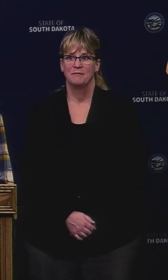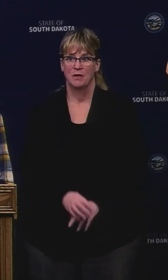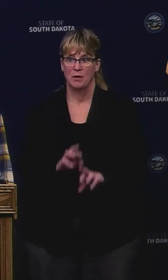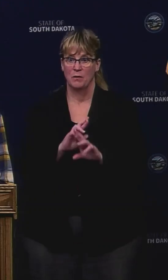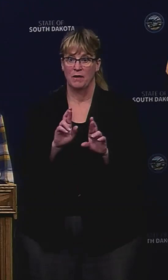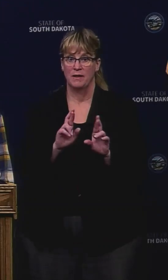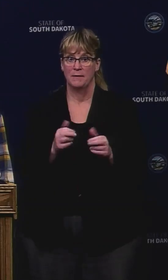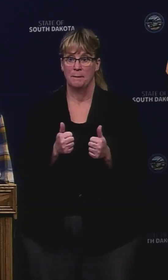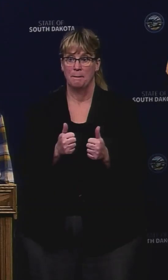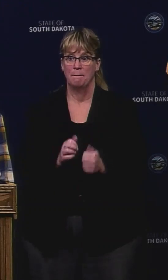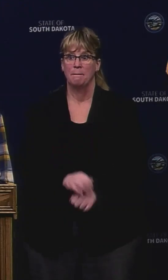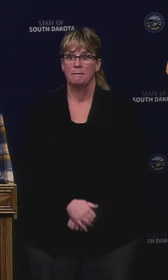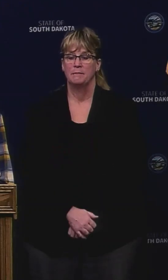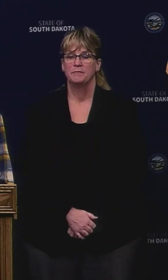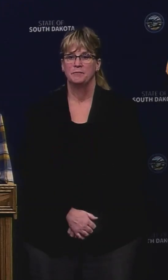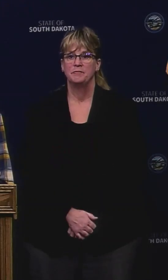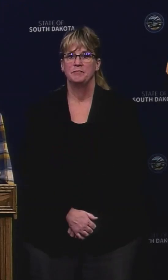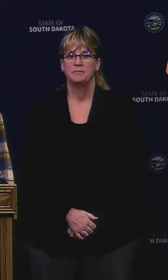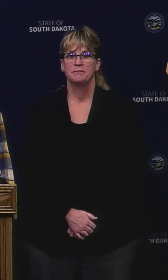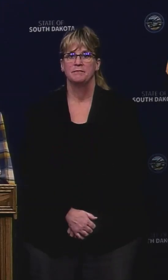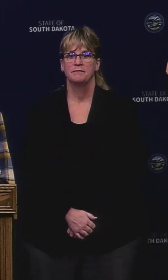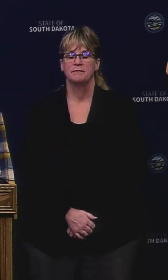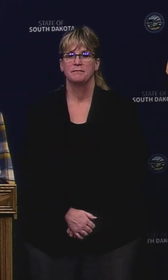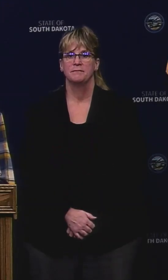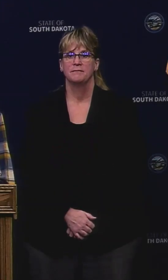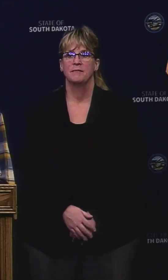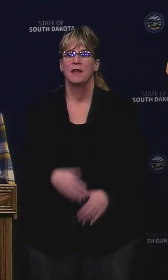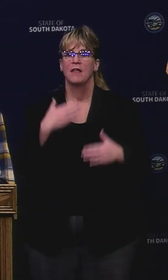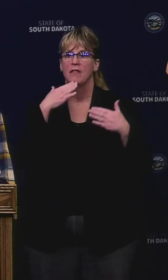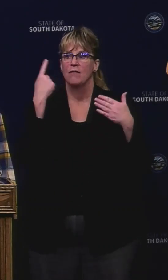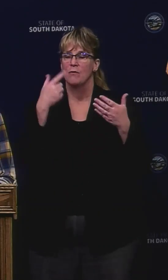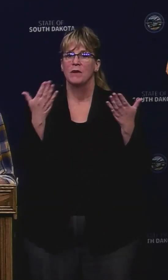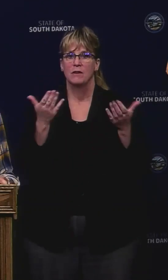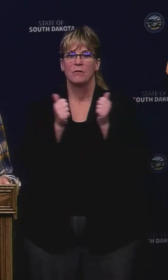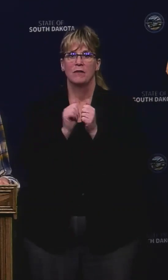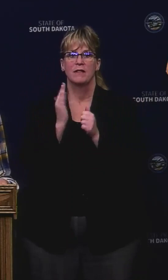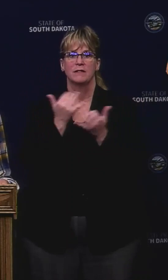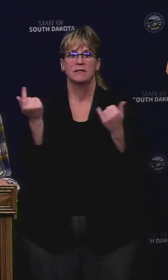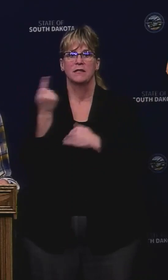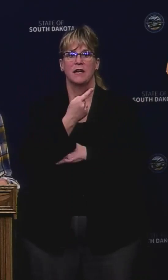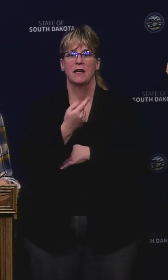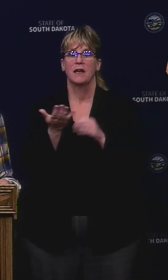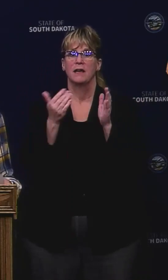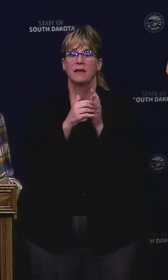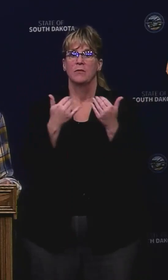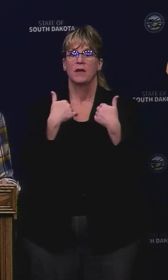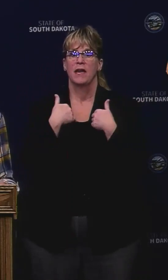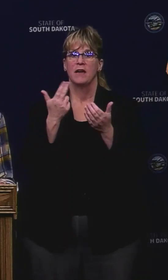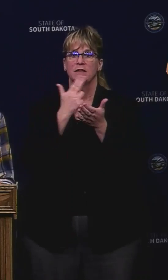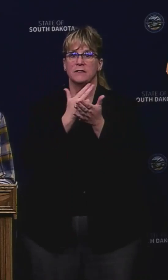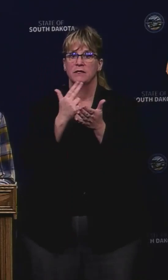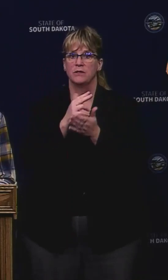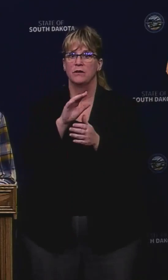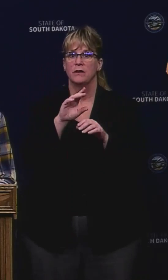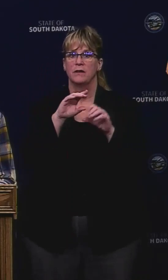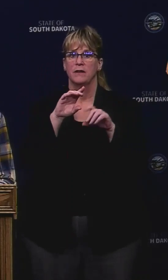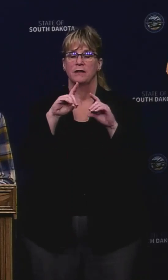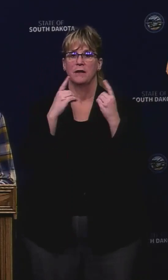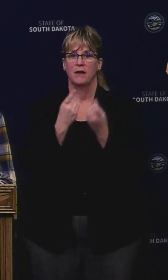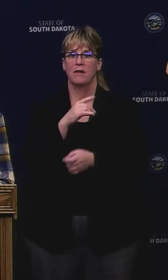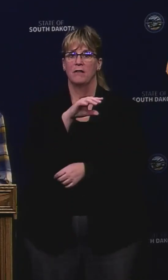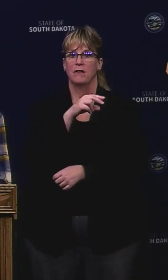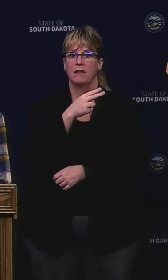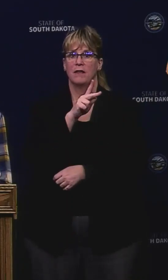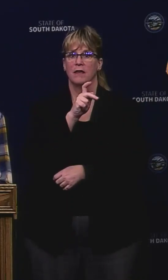How we doing? Are we ready? Ready? Good. Thank you all for joining us today. I'm joined again today by the Secretary of Health, Kim